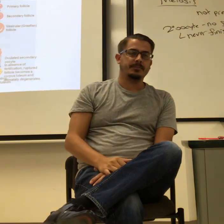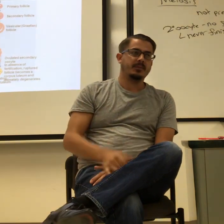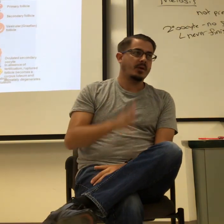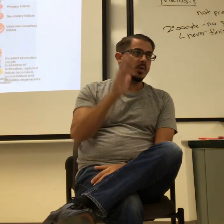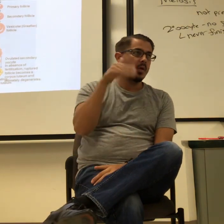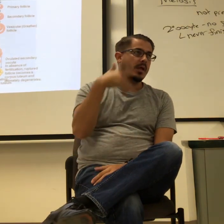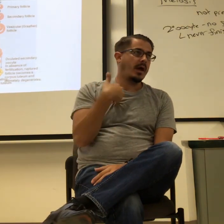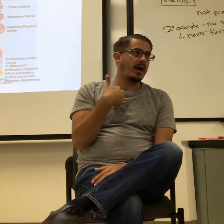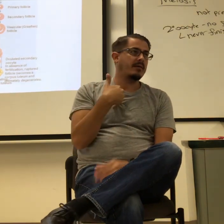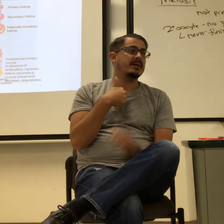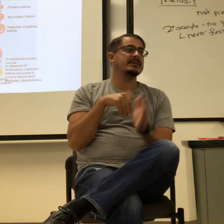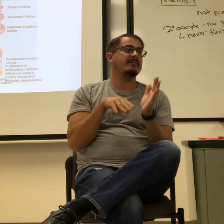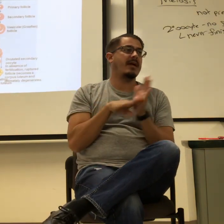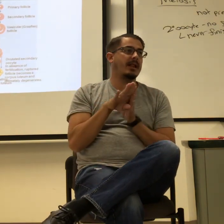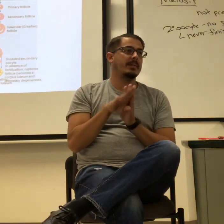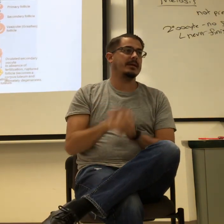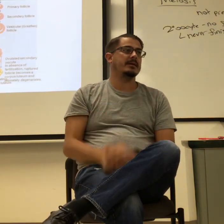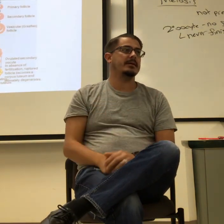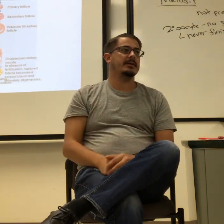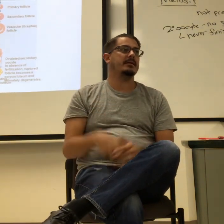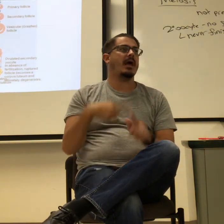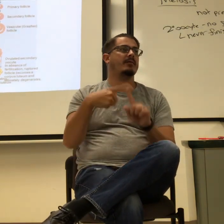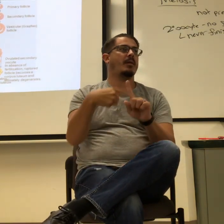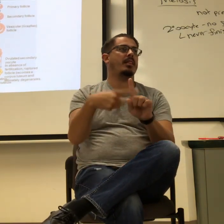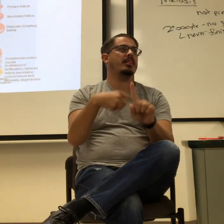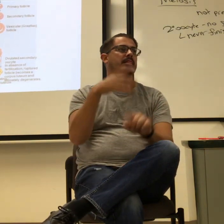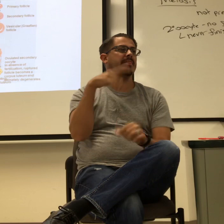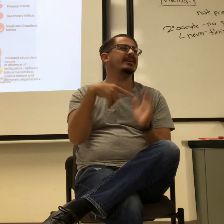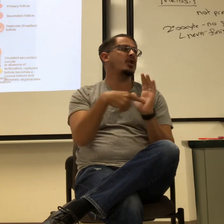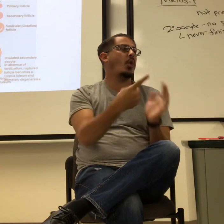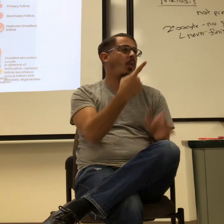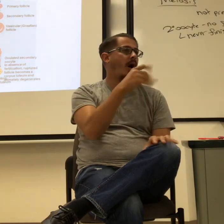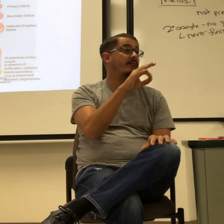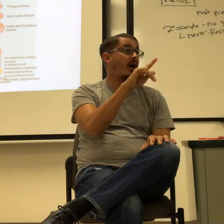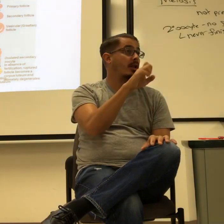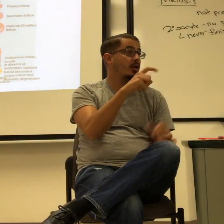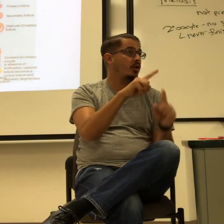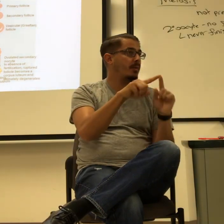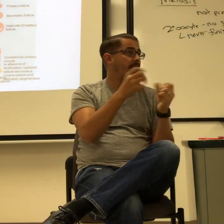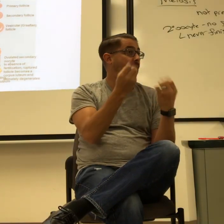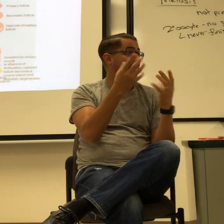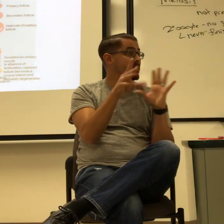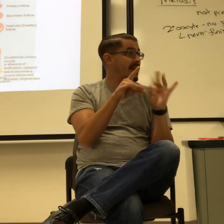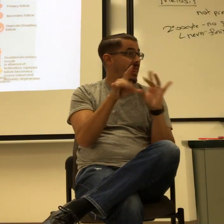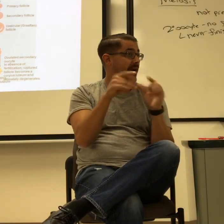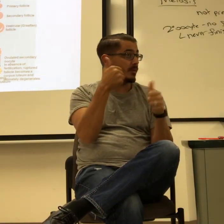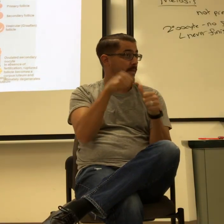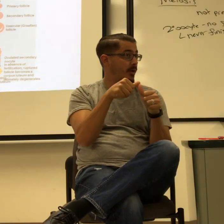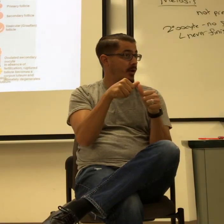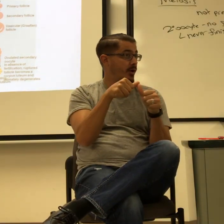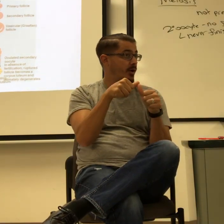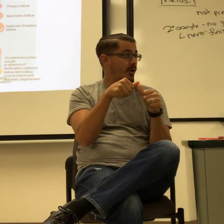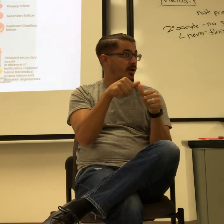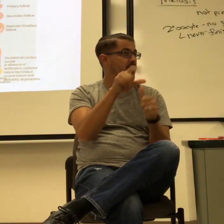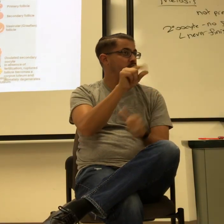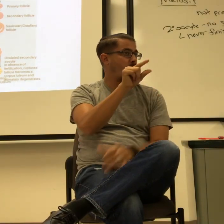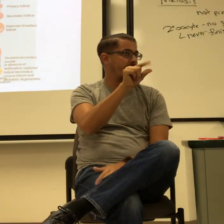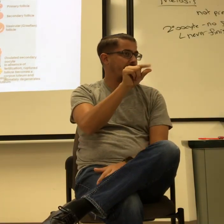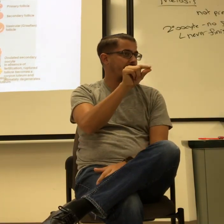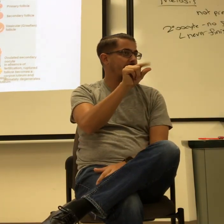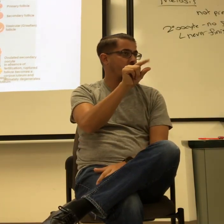get this development. They show one follicle, but how many did I say you select? To about